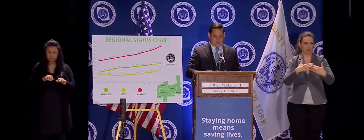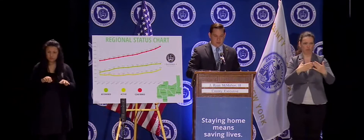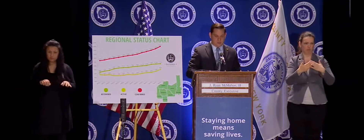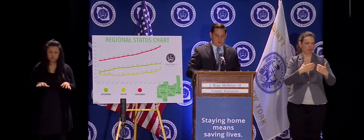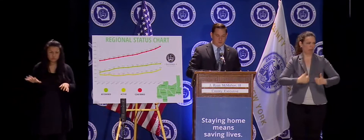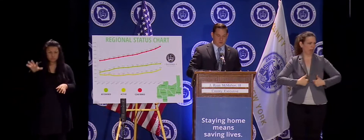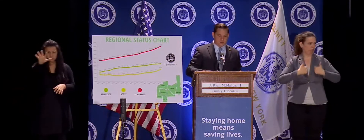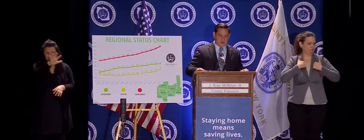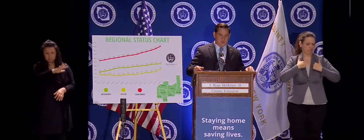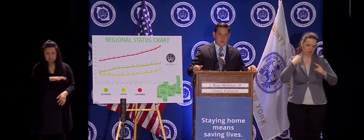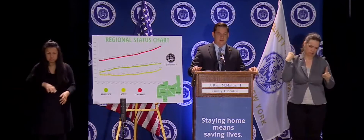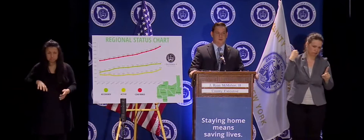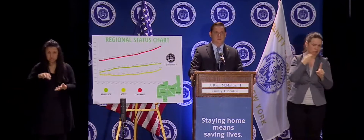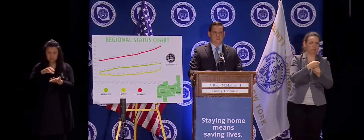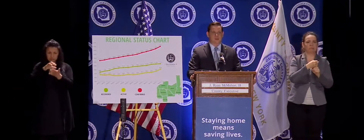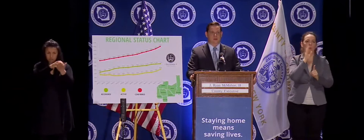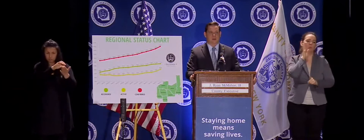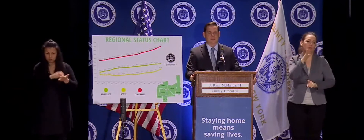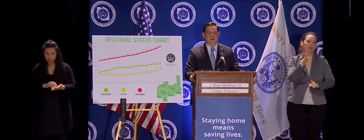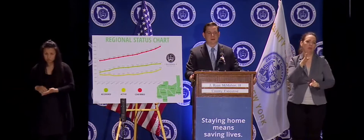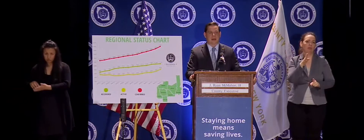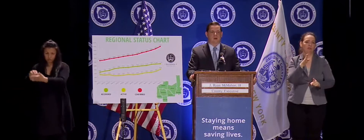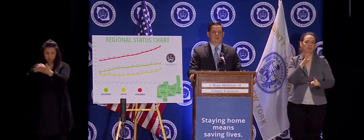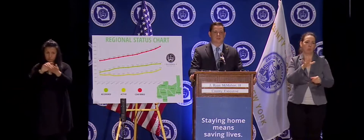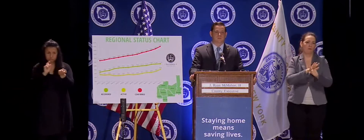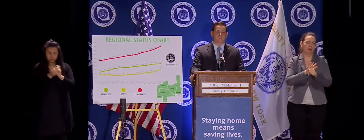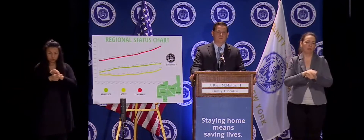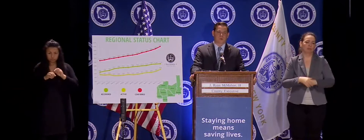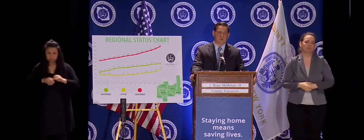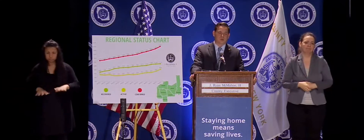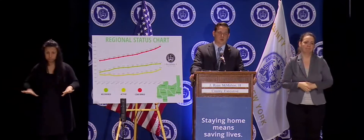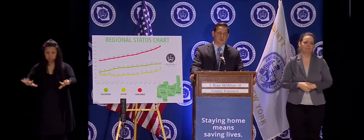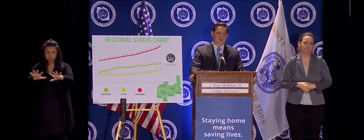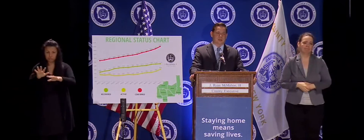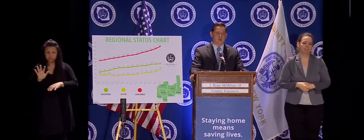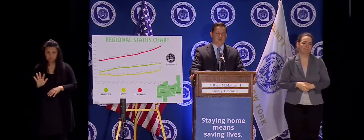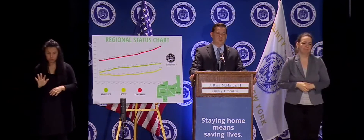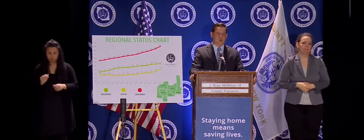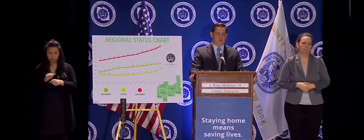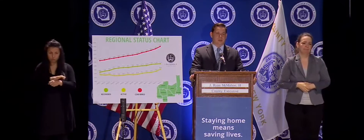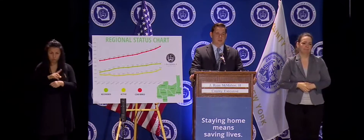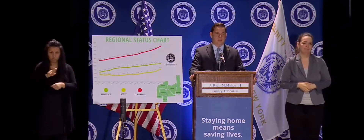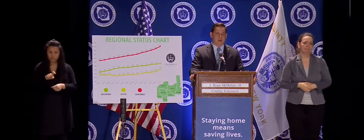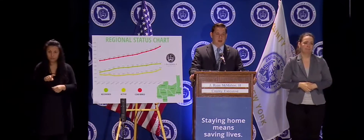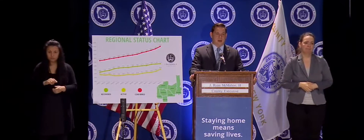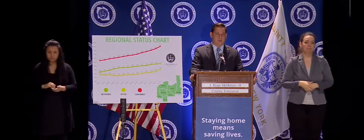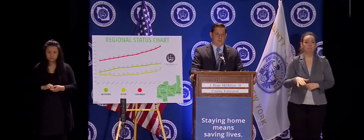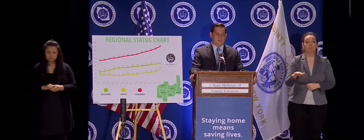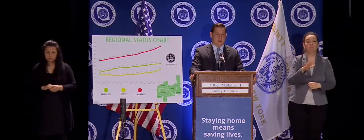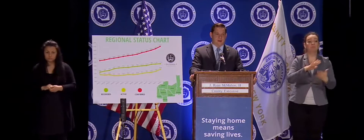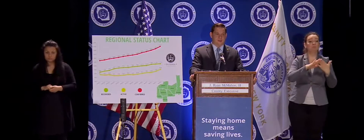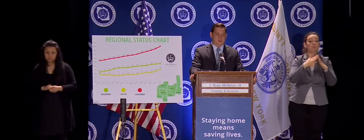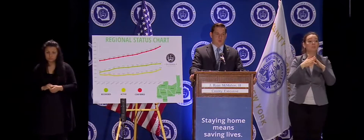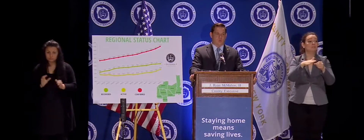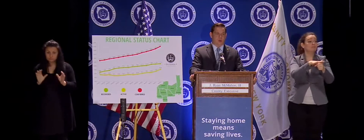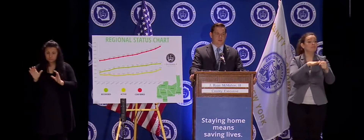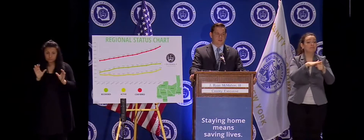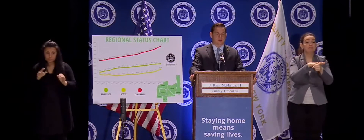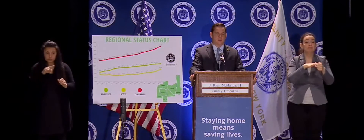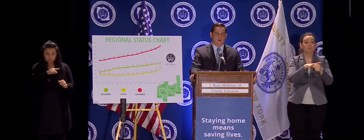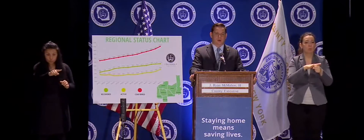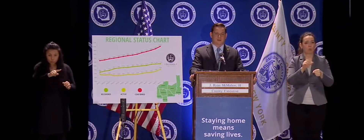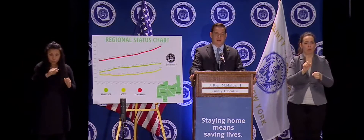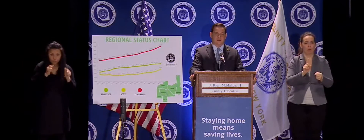have a piece of real estate related to senior housing, certainly in your community, that is the